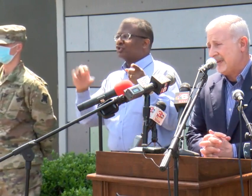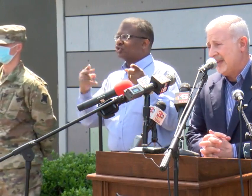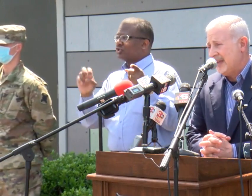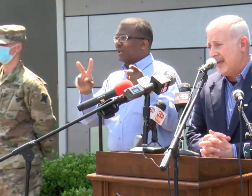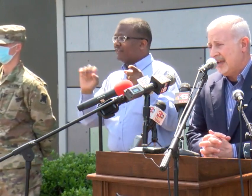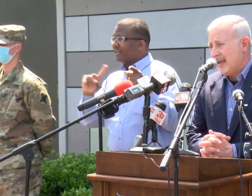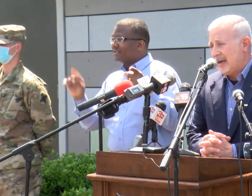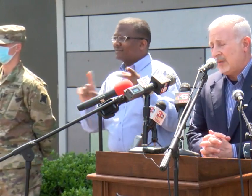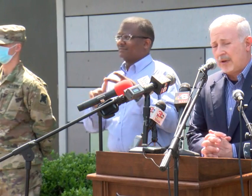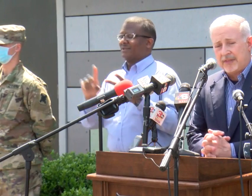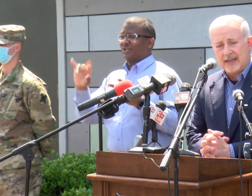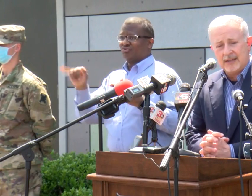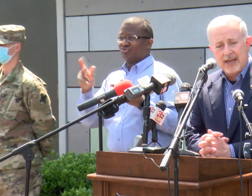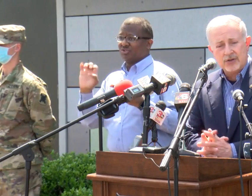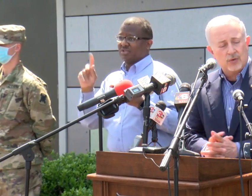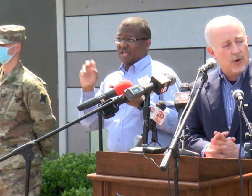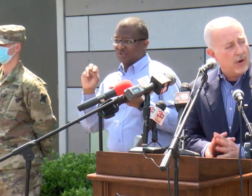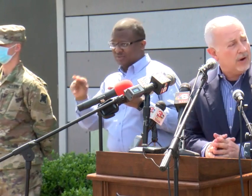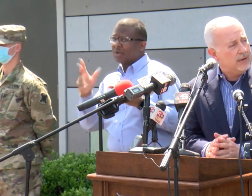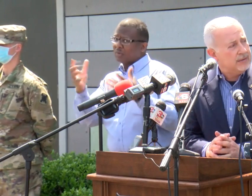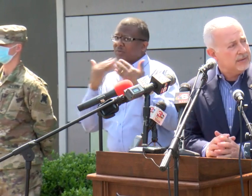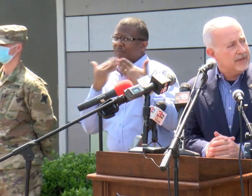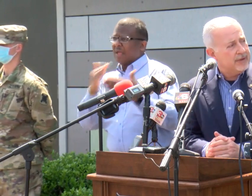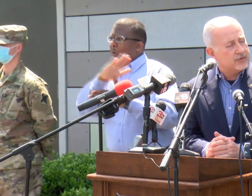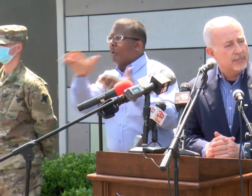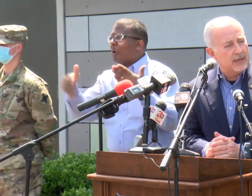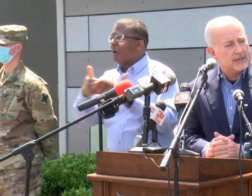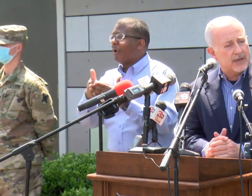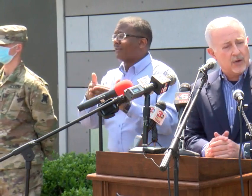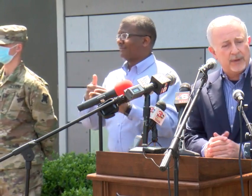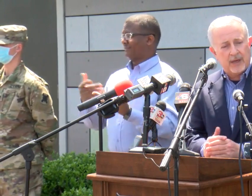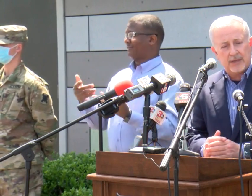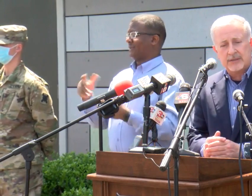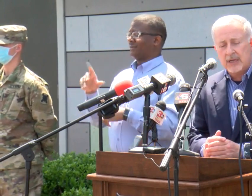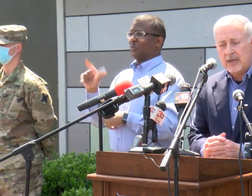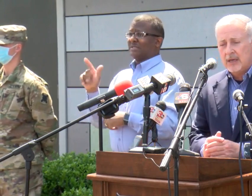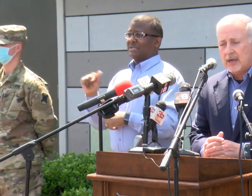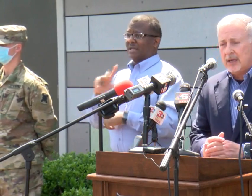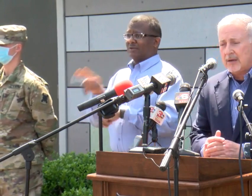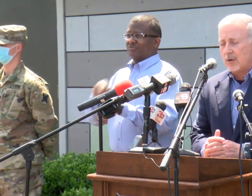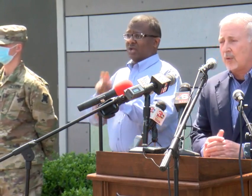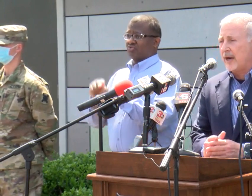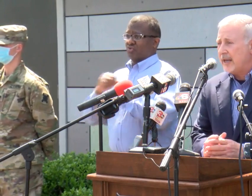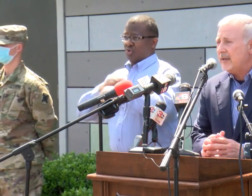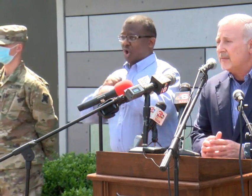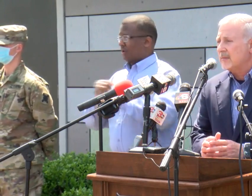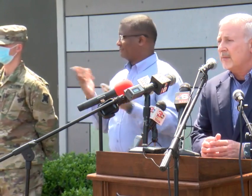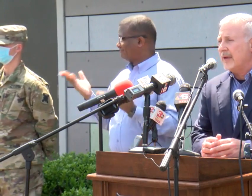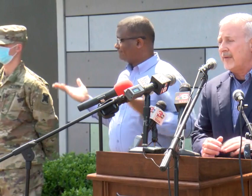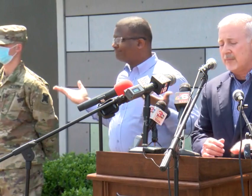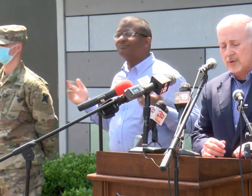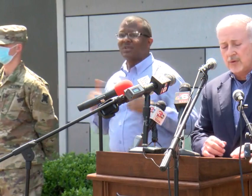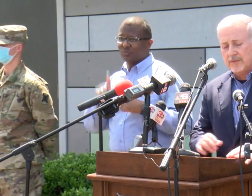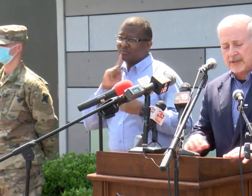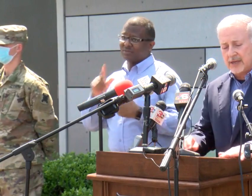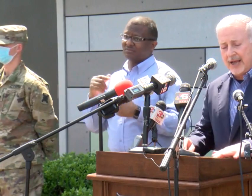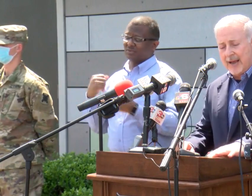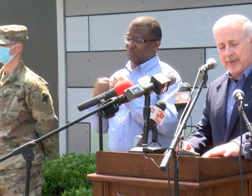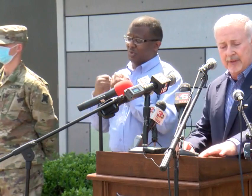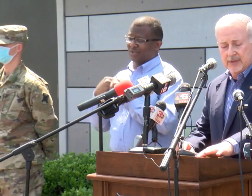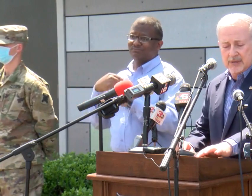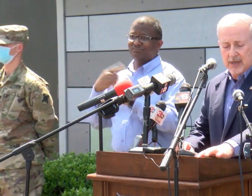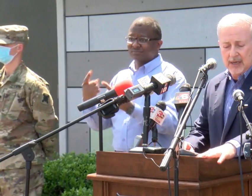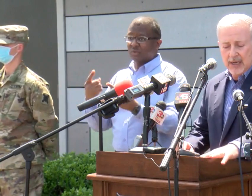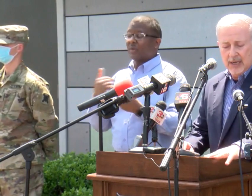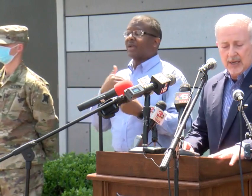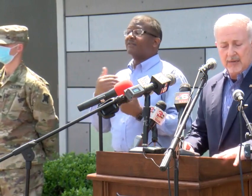Jackson. I want to thank the National Guard. They've been tremendous in helping us already. We have a move that's going to